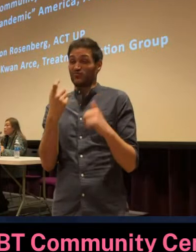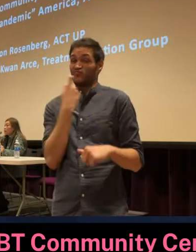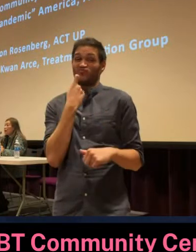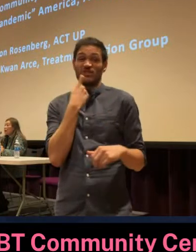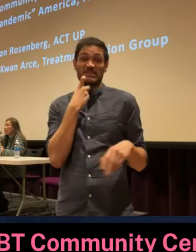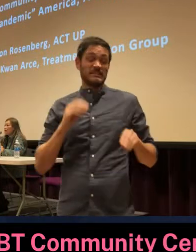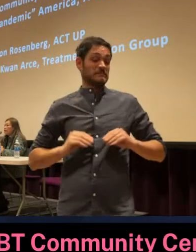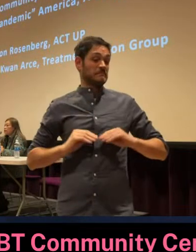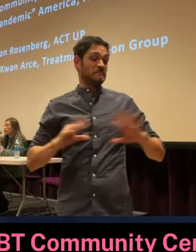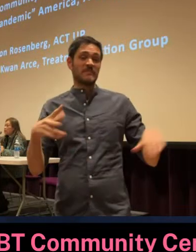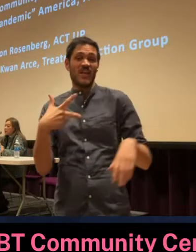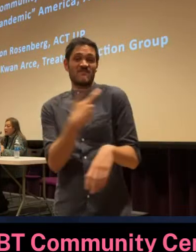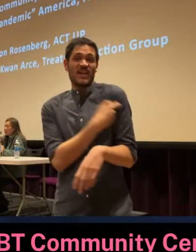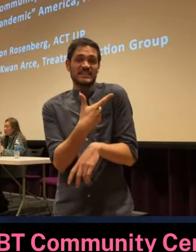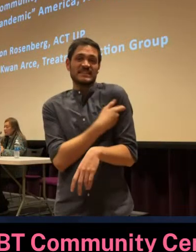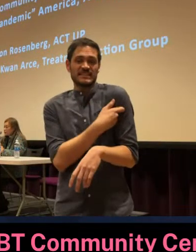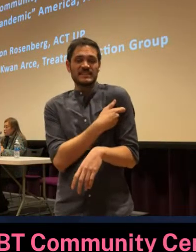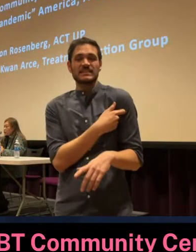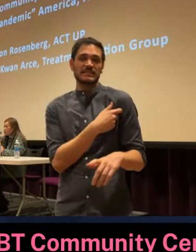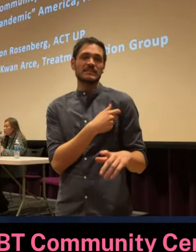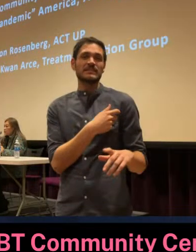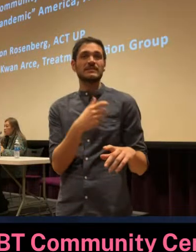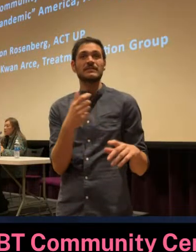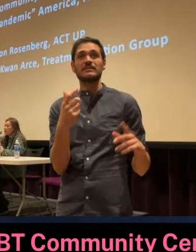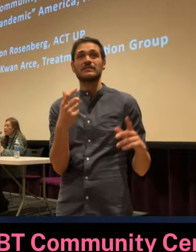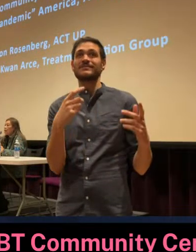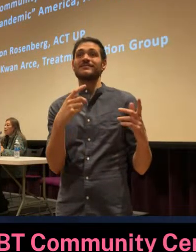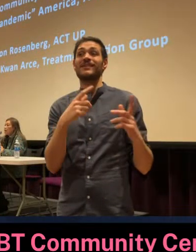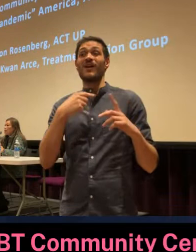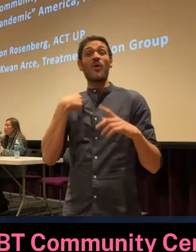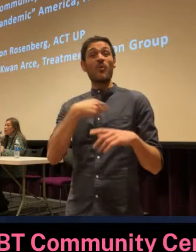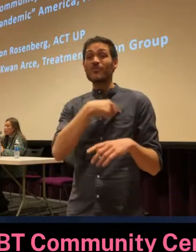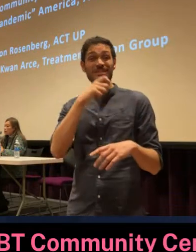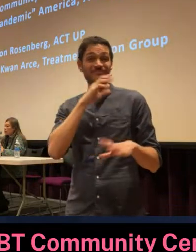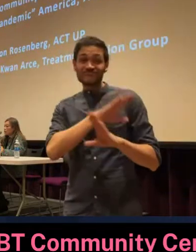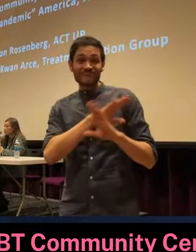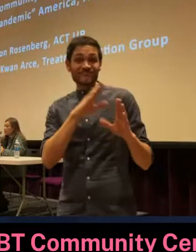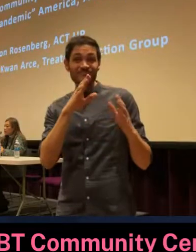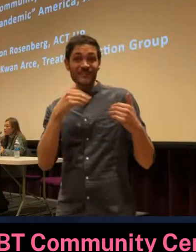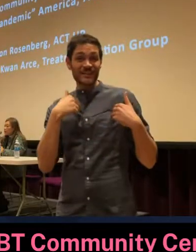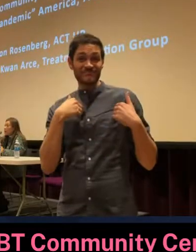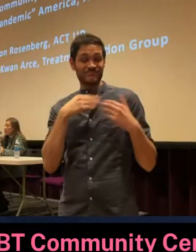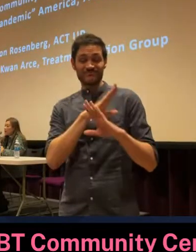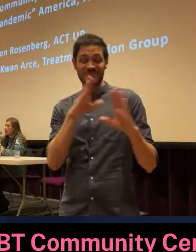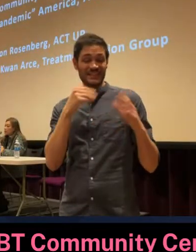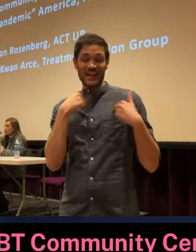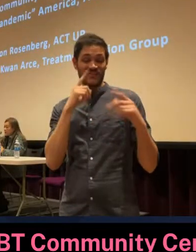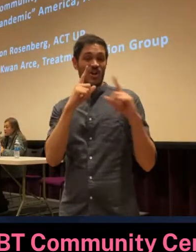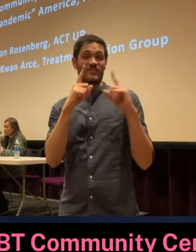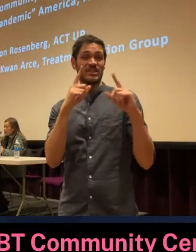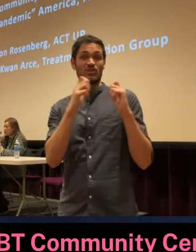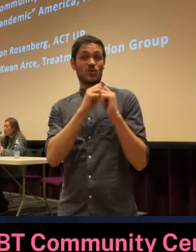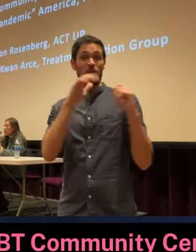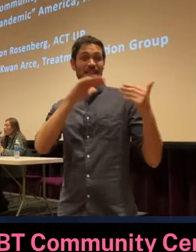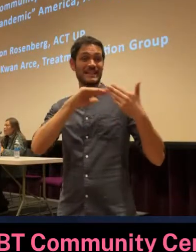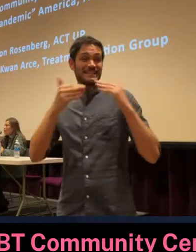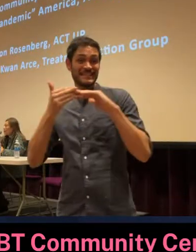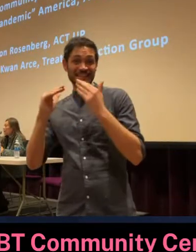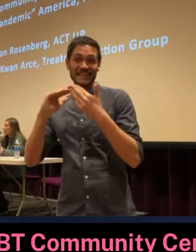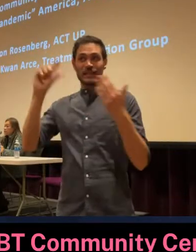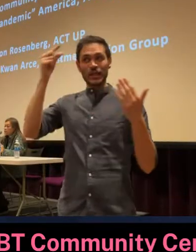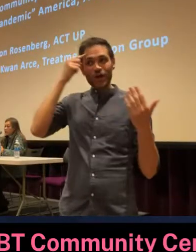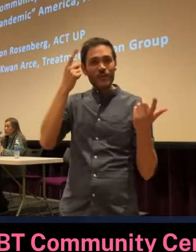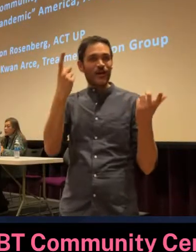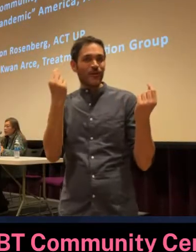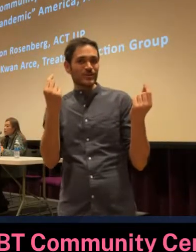So we went at it. So we did not have conversations with the city about what they should be doing. We asked them to be there.